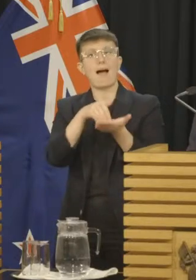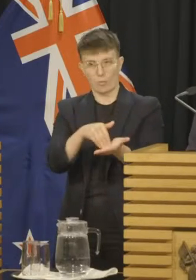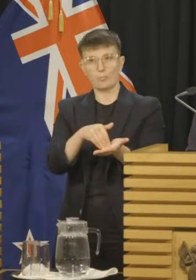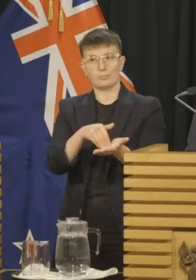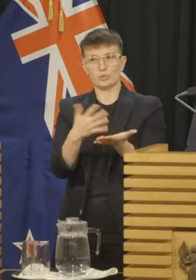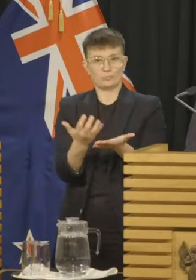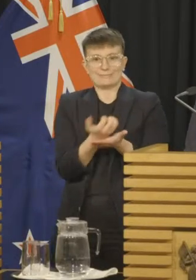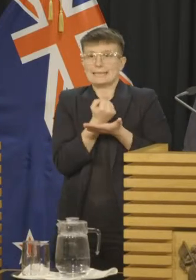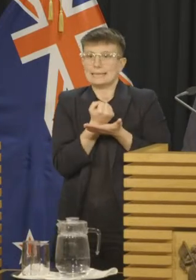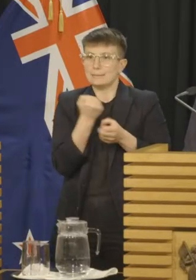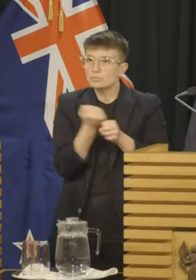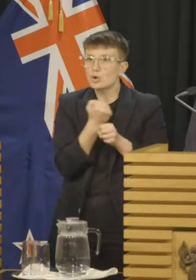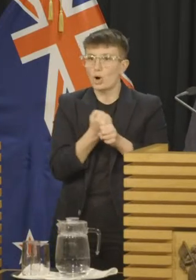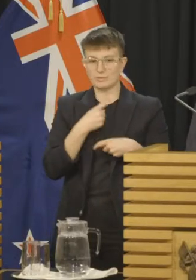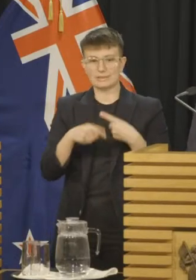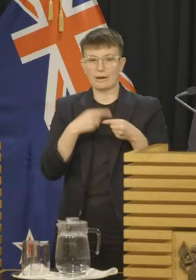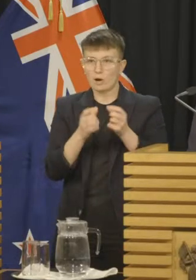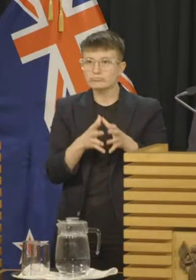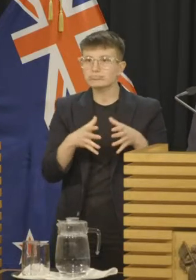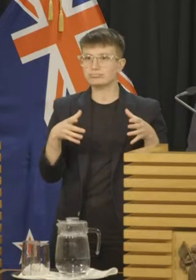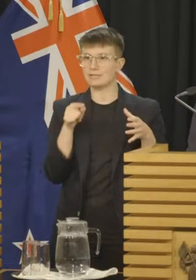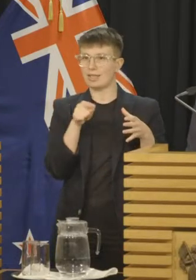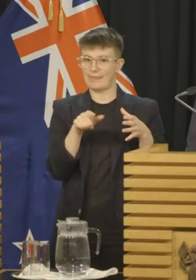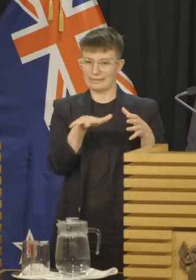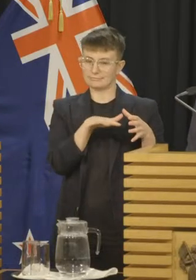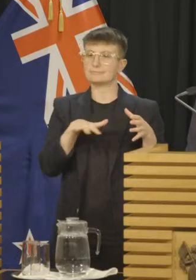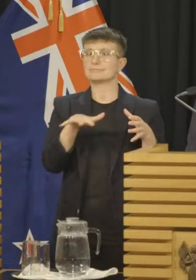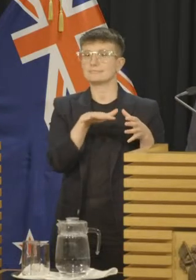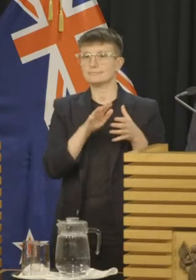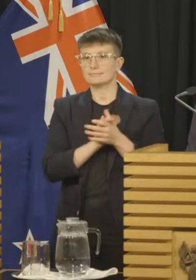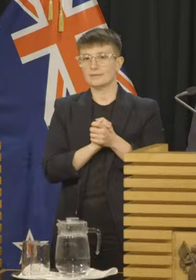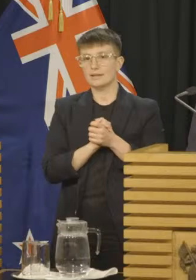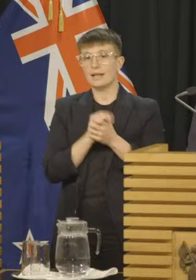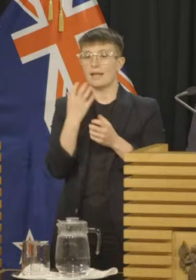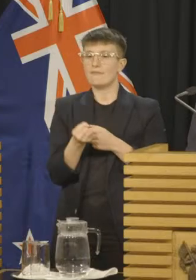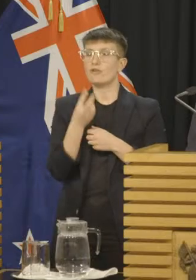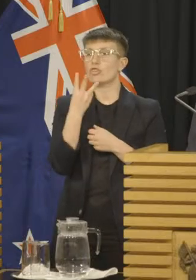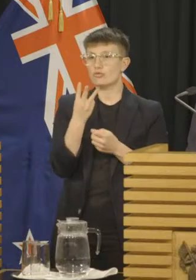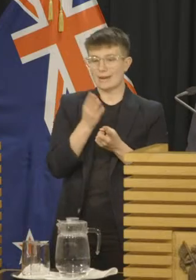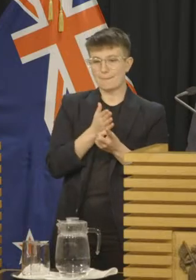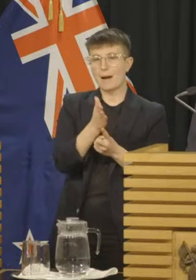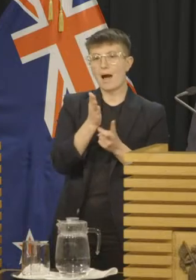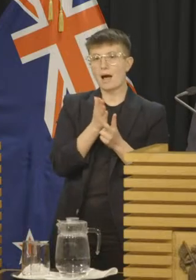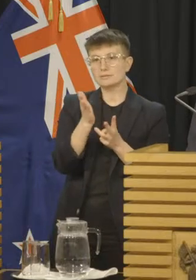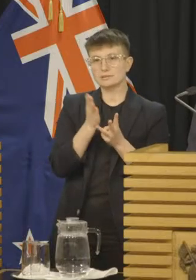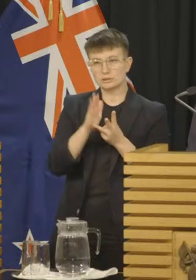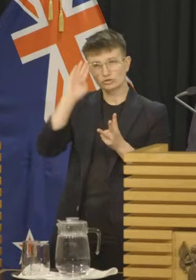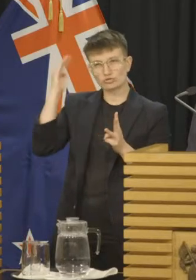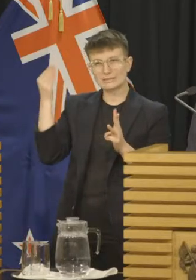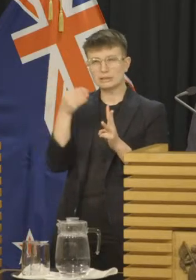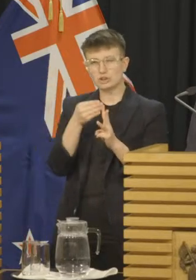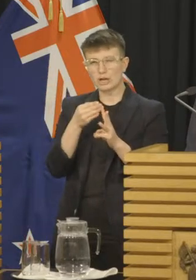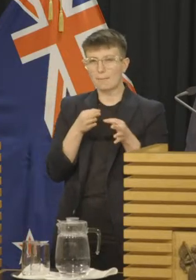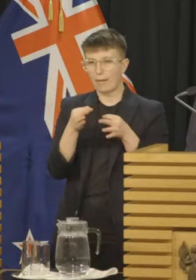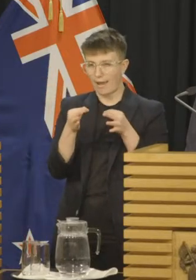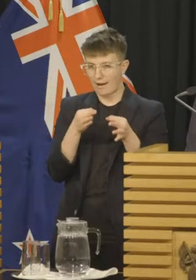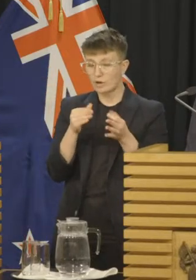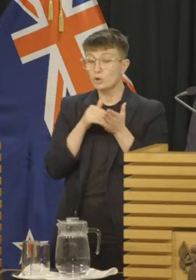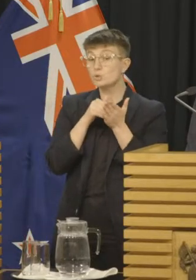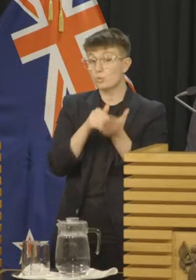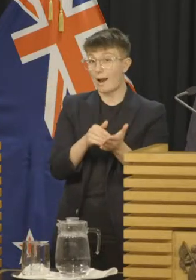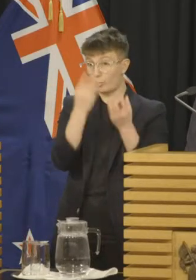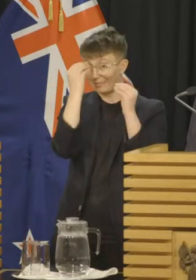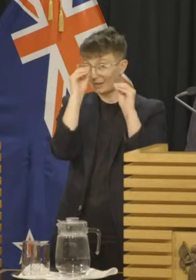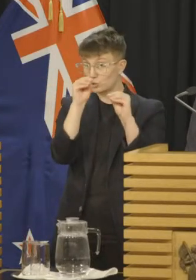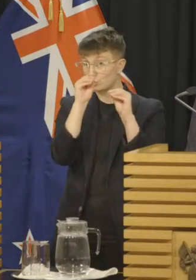government has, as part of this work, developed a 3-part strategic plan to rebuild the international education sector based on the 3